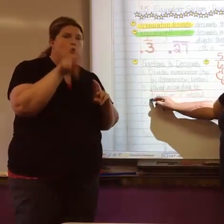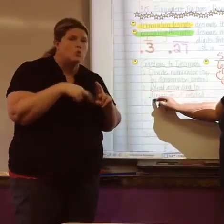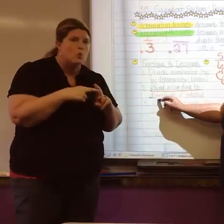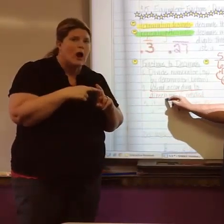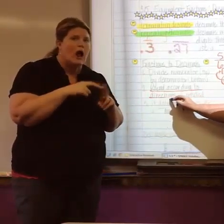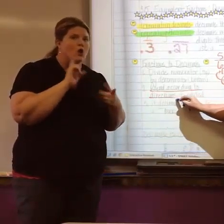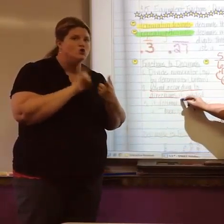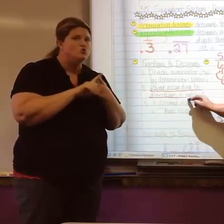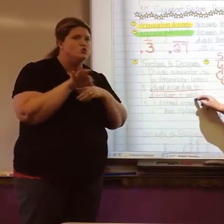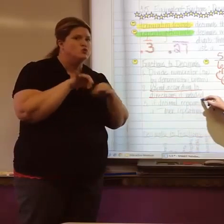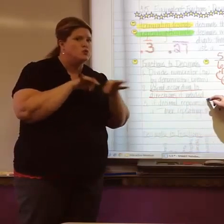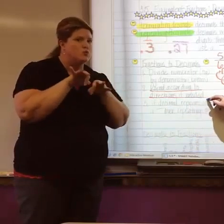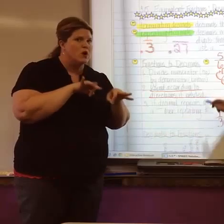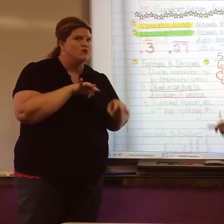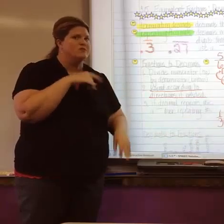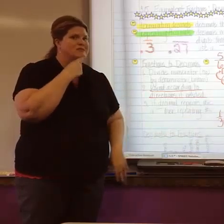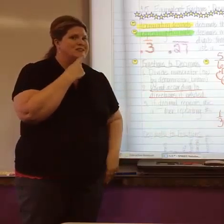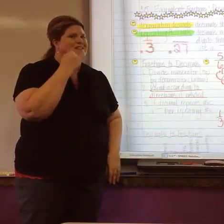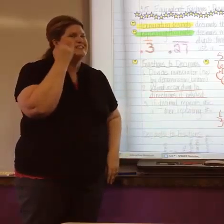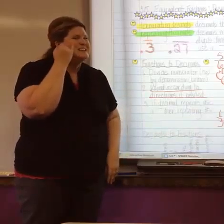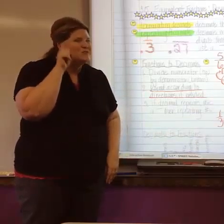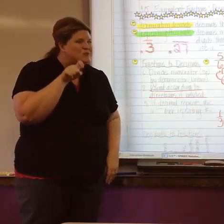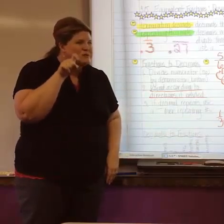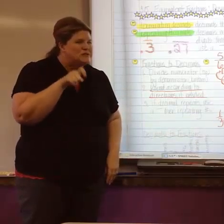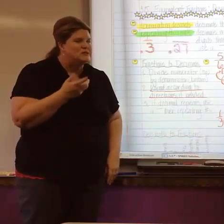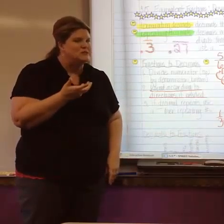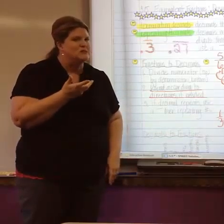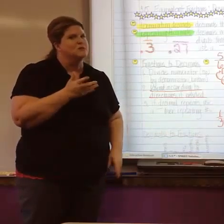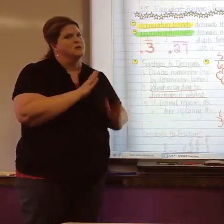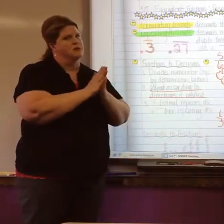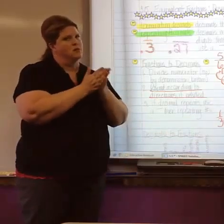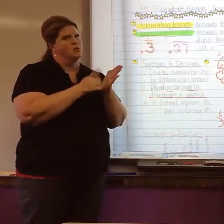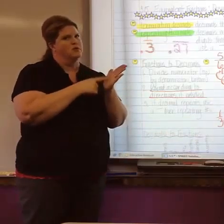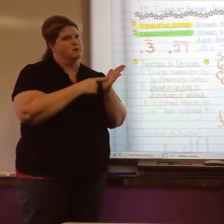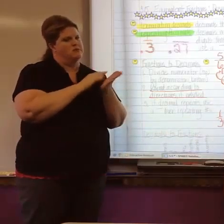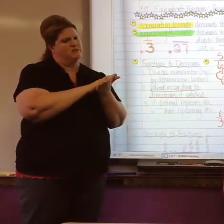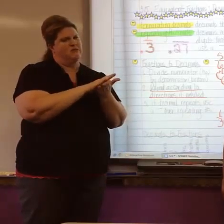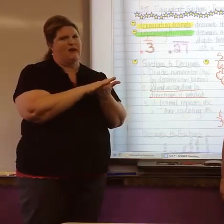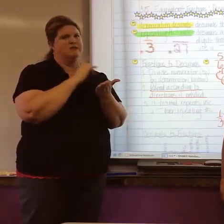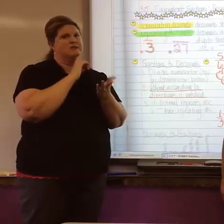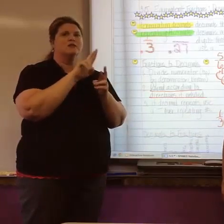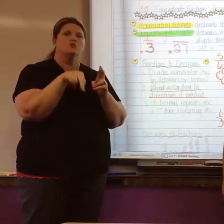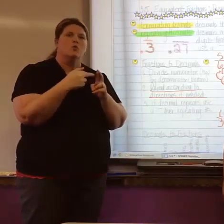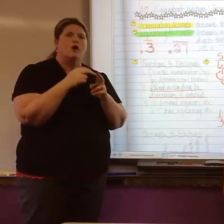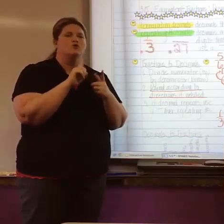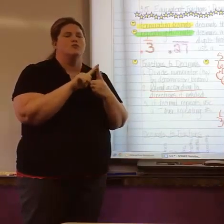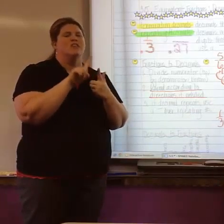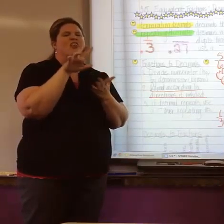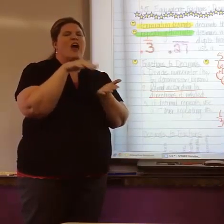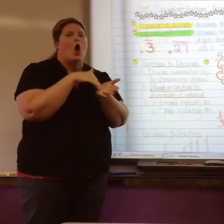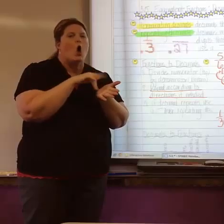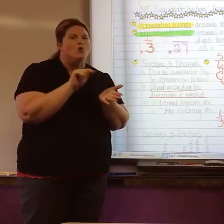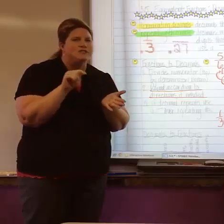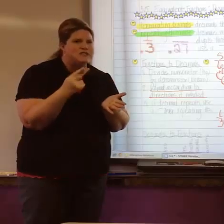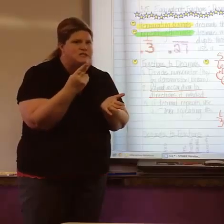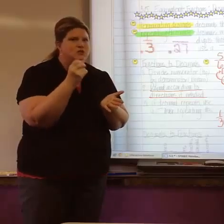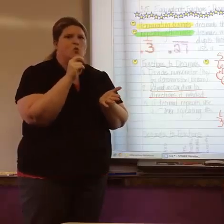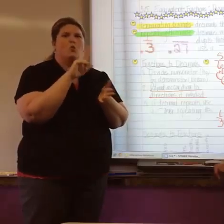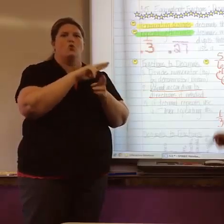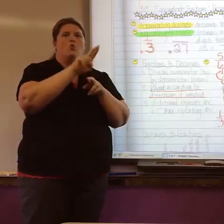to directions if needed. The book is sometimes nice. It tells you to round to the thousands or to